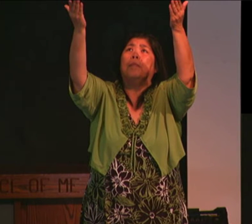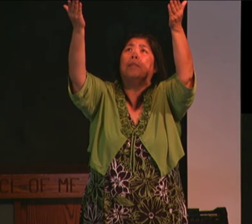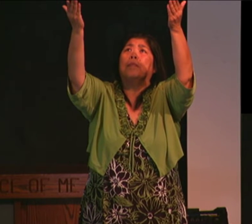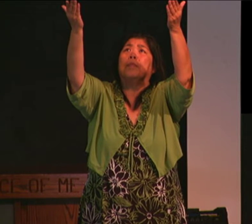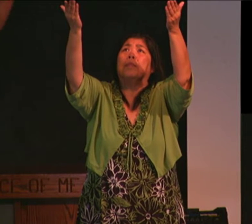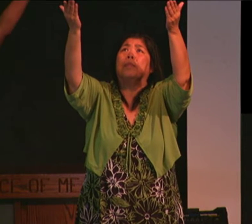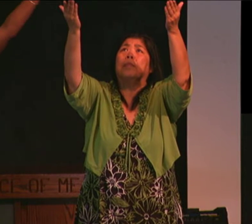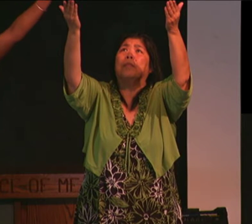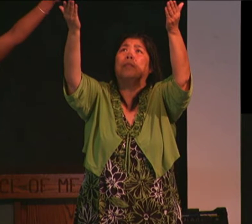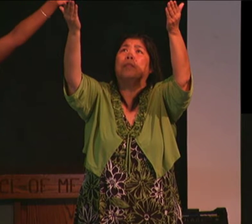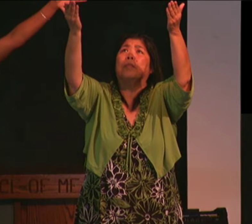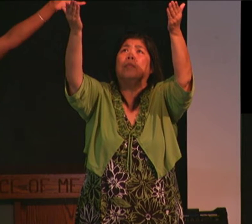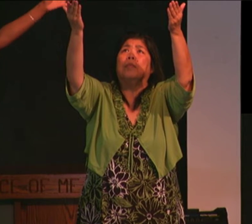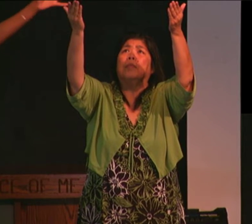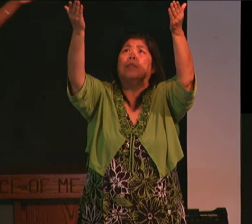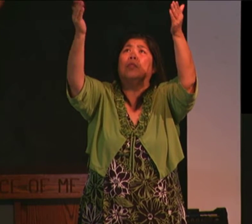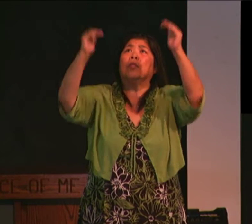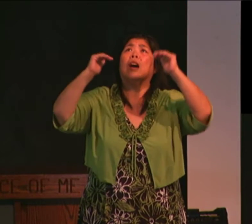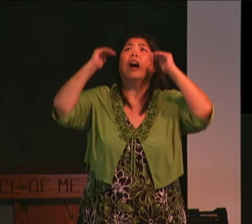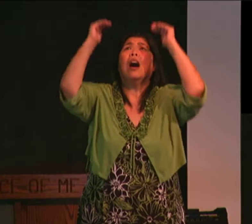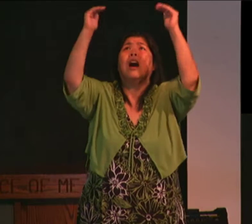up. You're high and lifted up. You're high and lifted